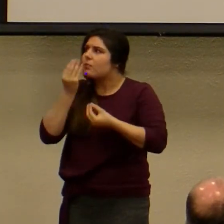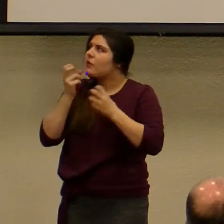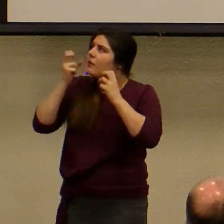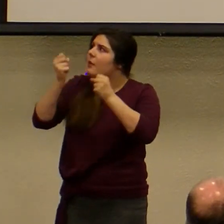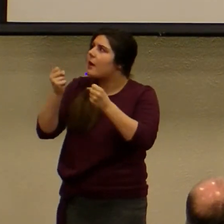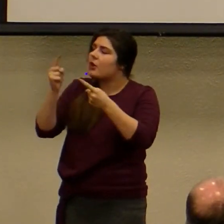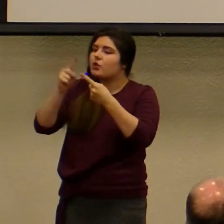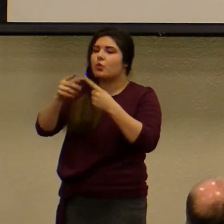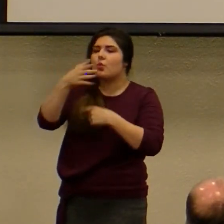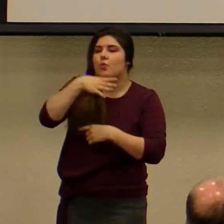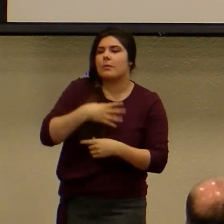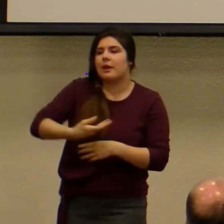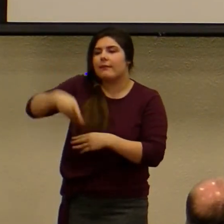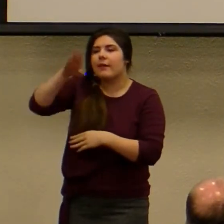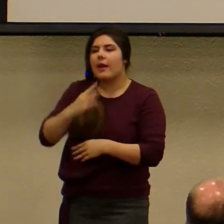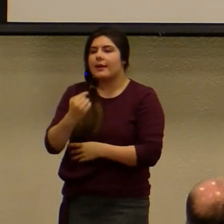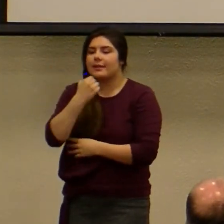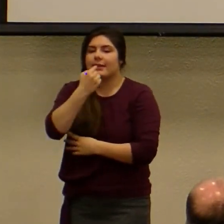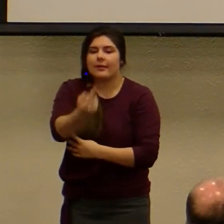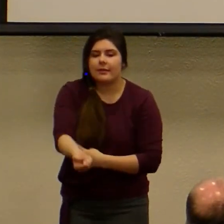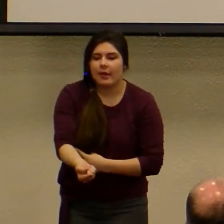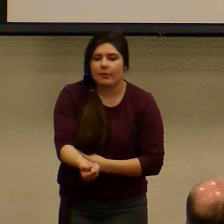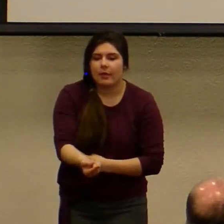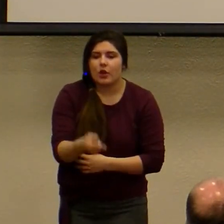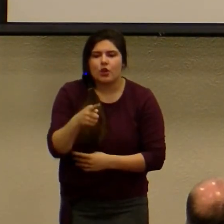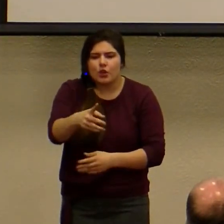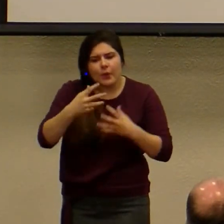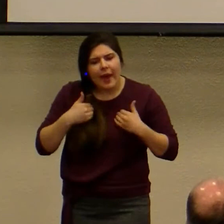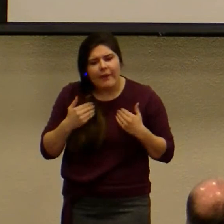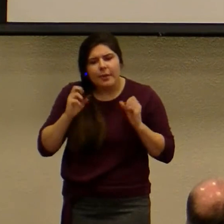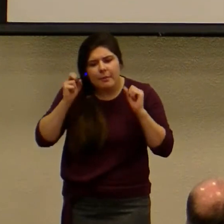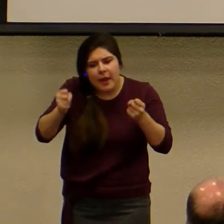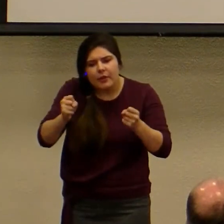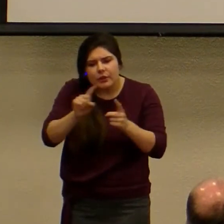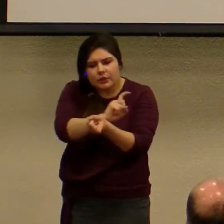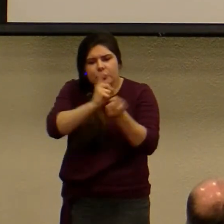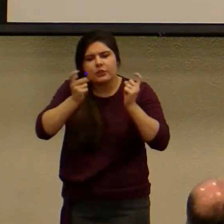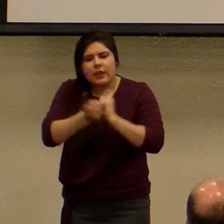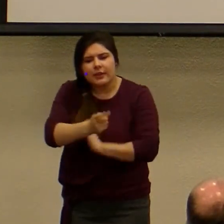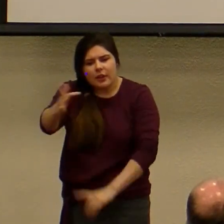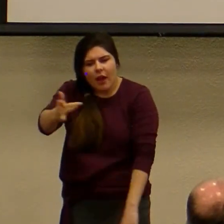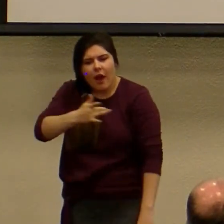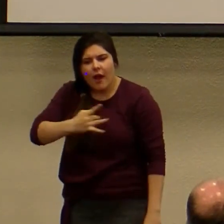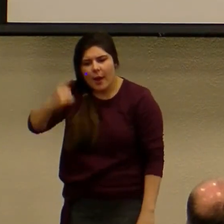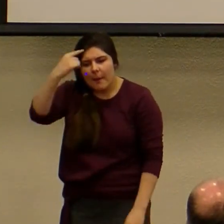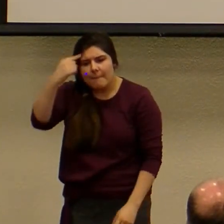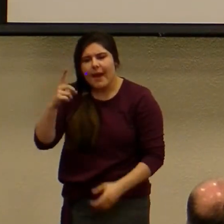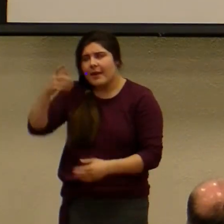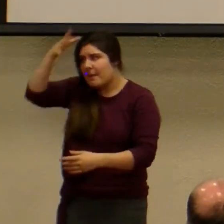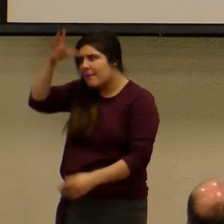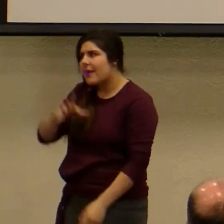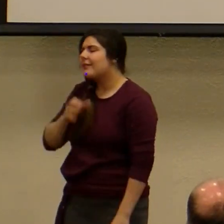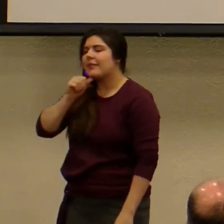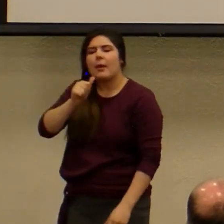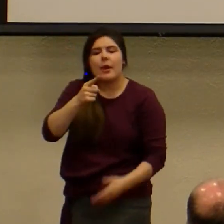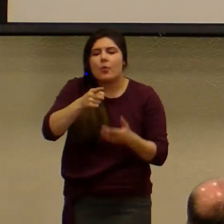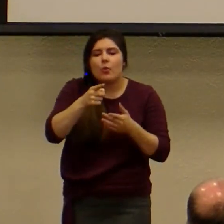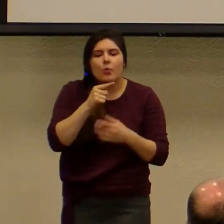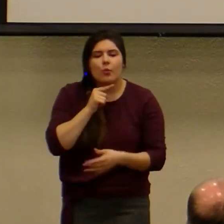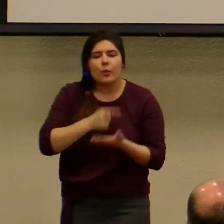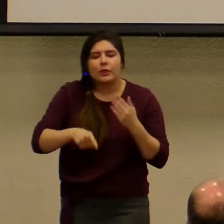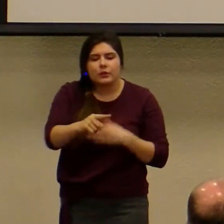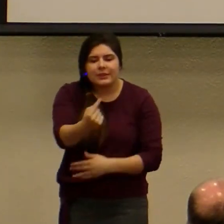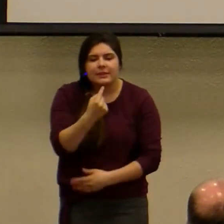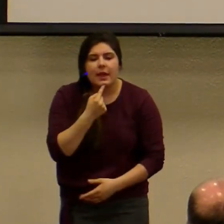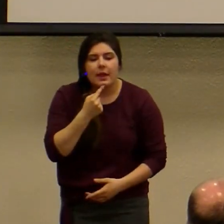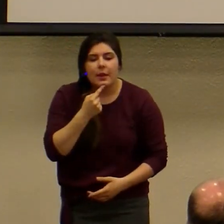to women of God. And he says to women of God, you've got the power to change the heart and mind of men, not by what you say, but